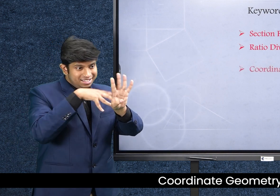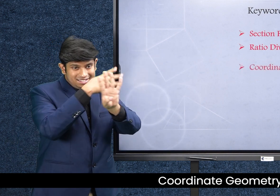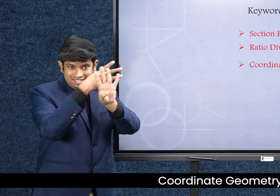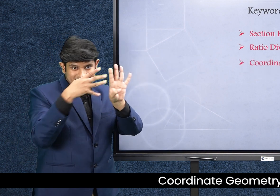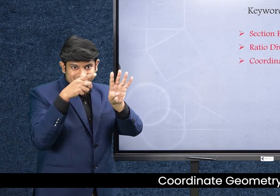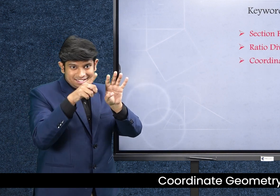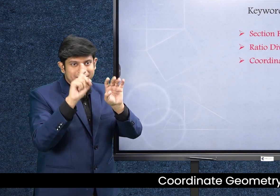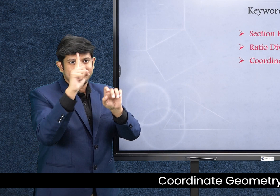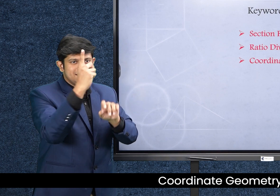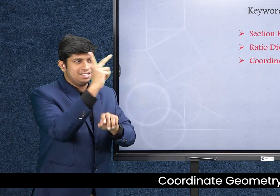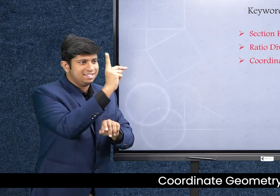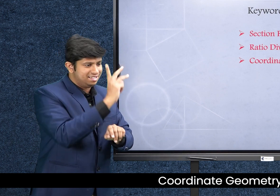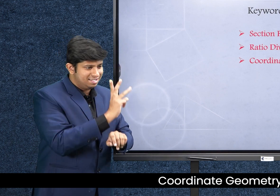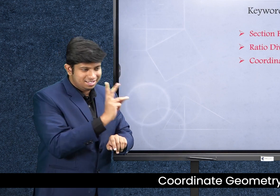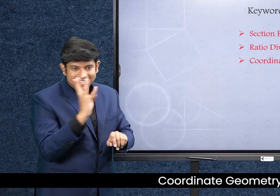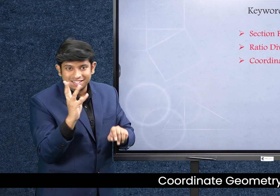coordinate geometry,